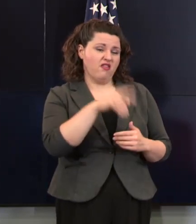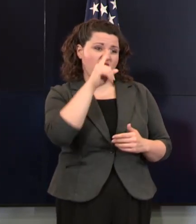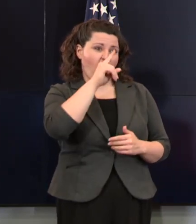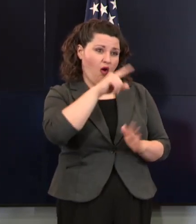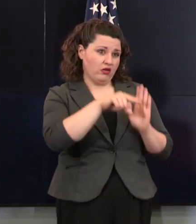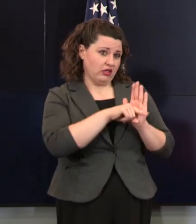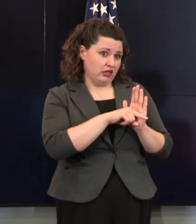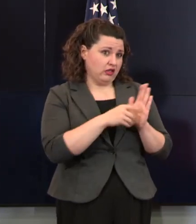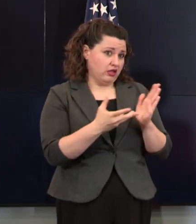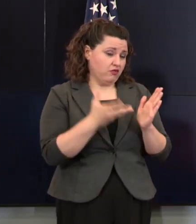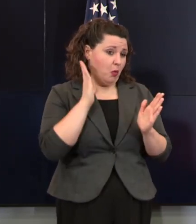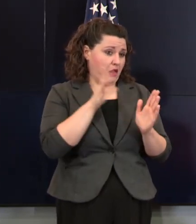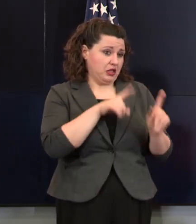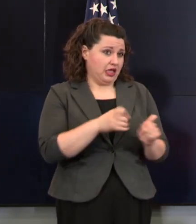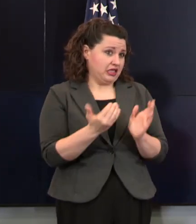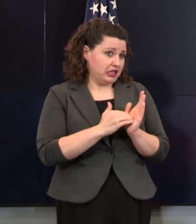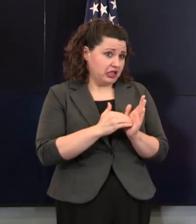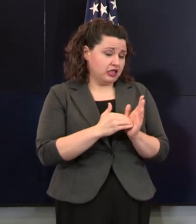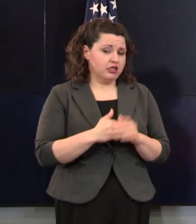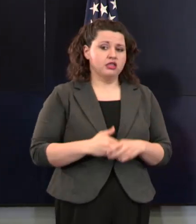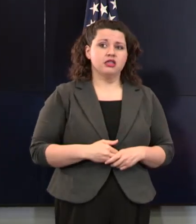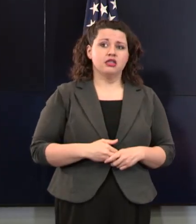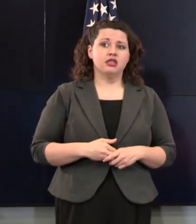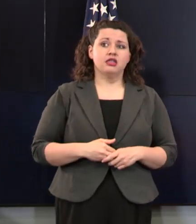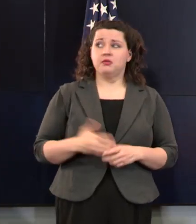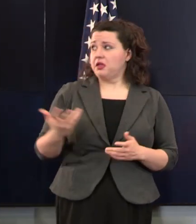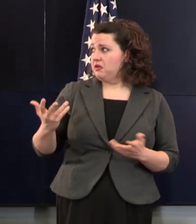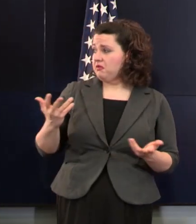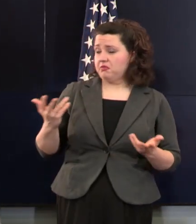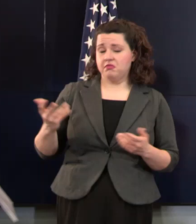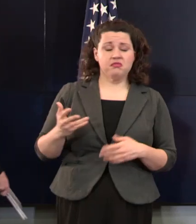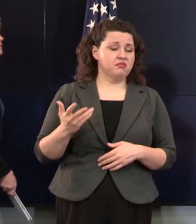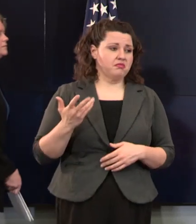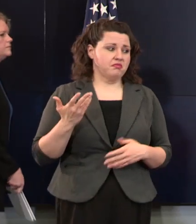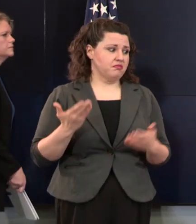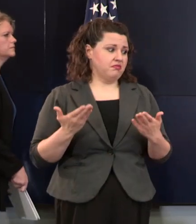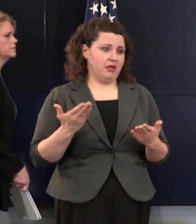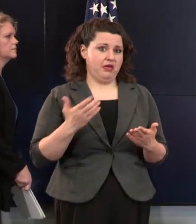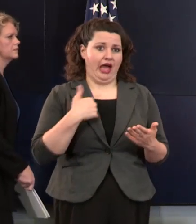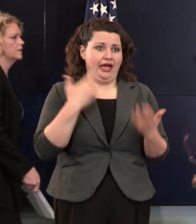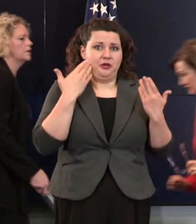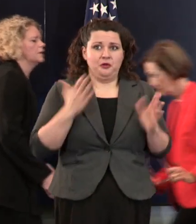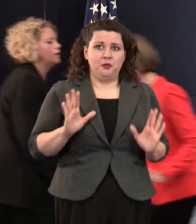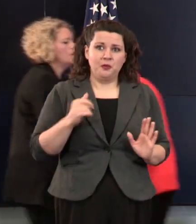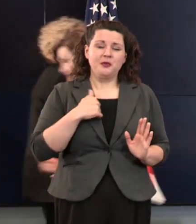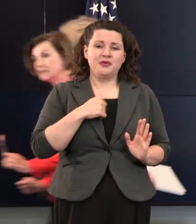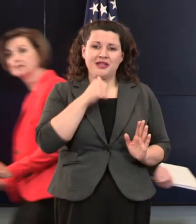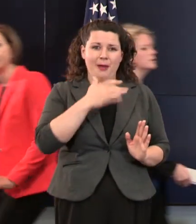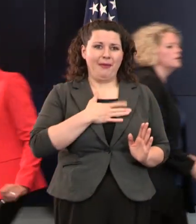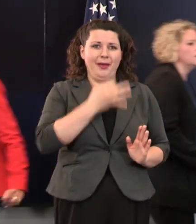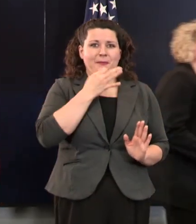false negative? Well, Sarah, yeah, that might be just outside of my scope of expertise.